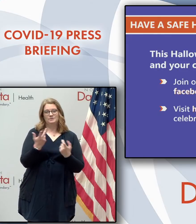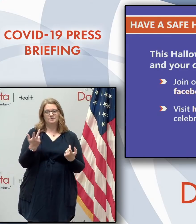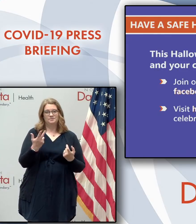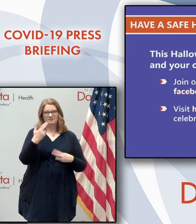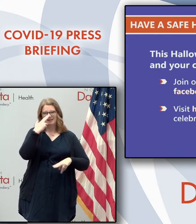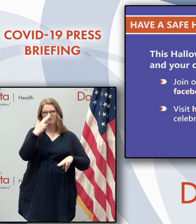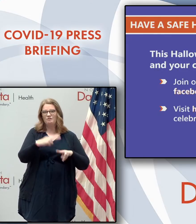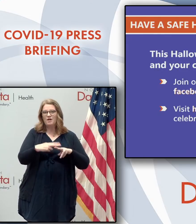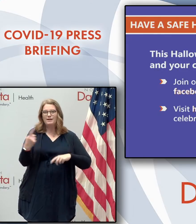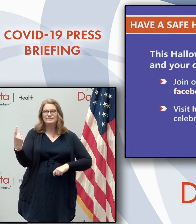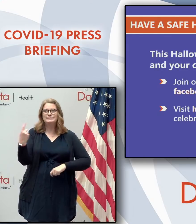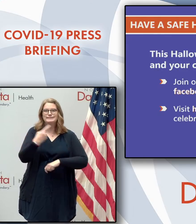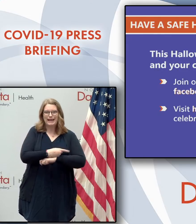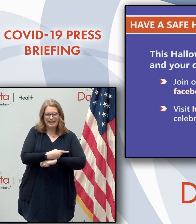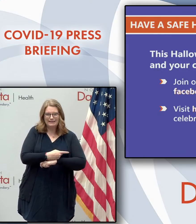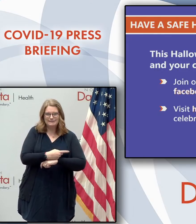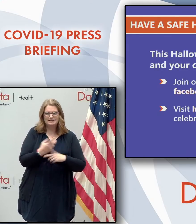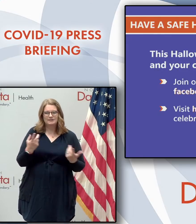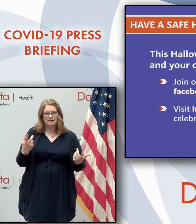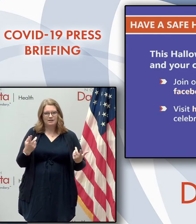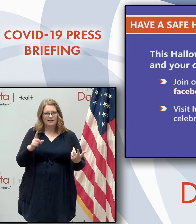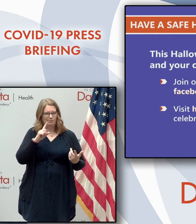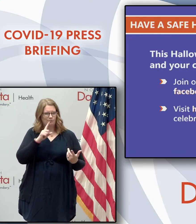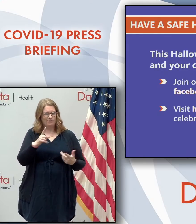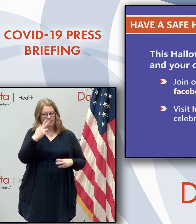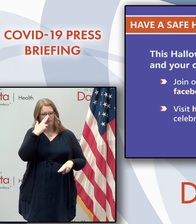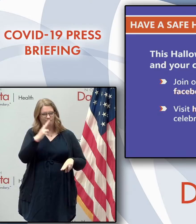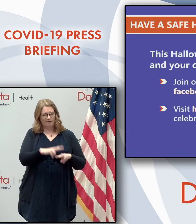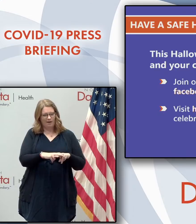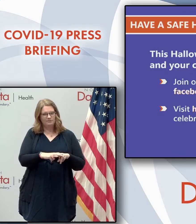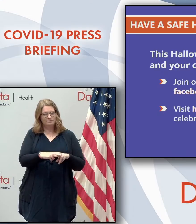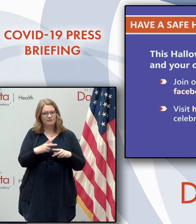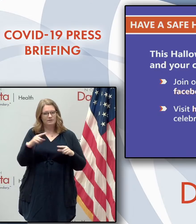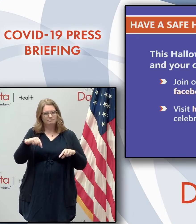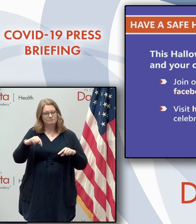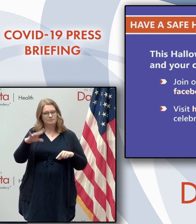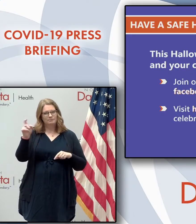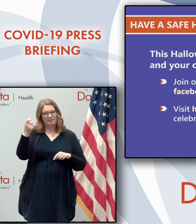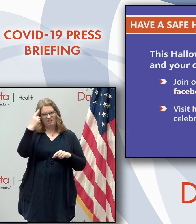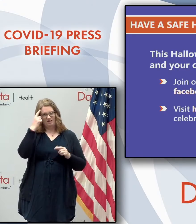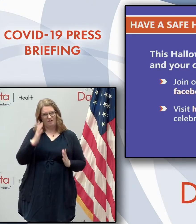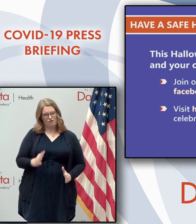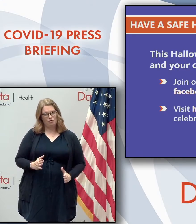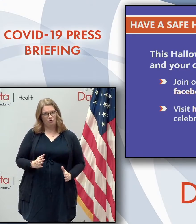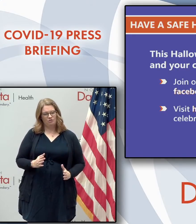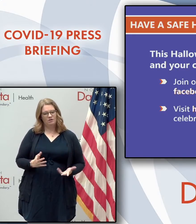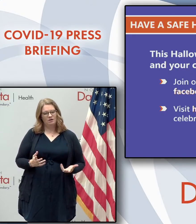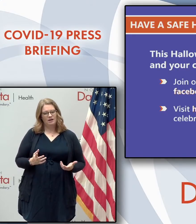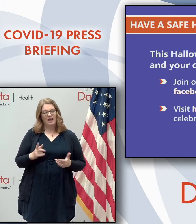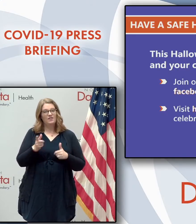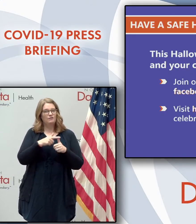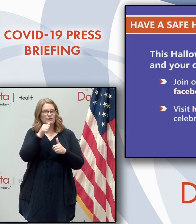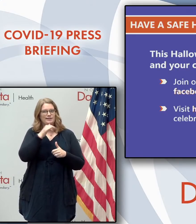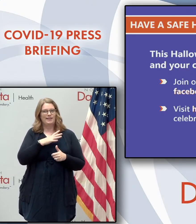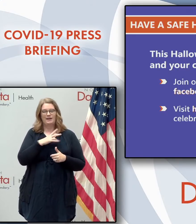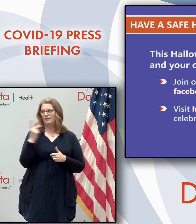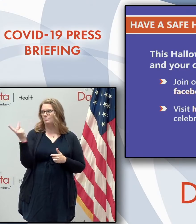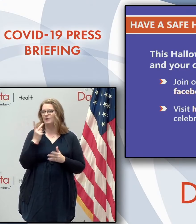days of the year and one of the fun parts of being governor and first lady, the first lady and I have always looked forward to